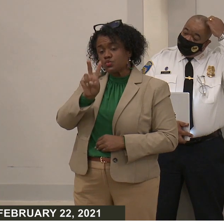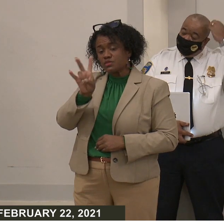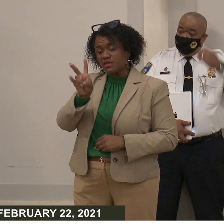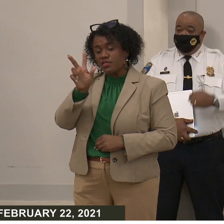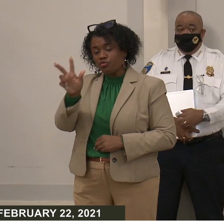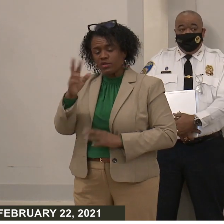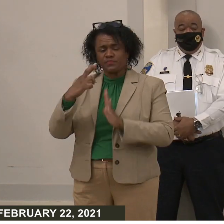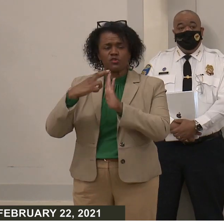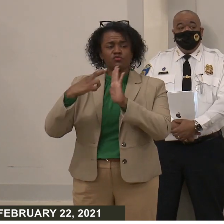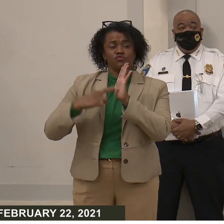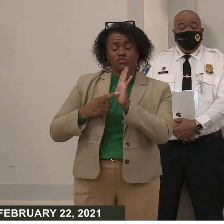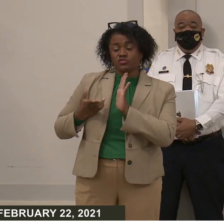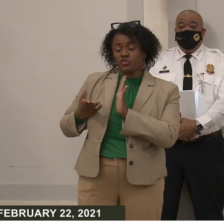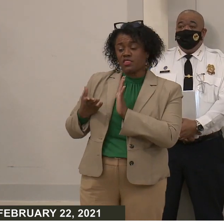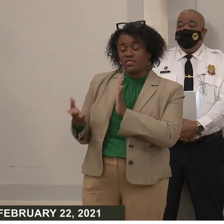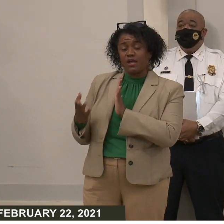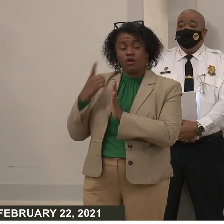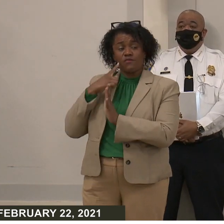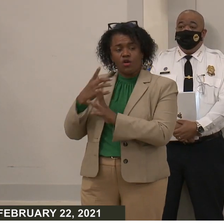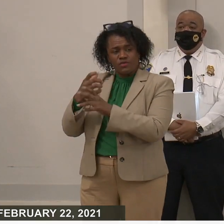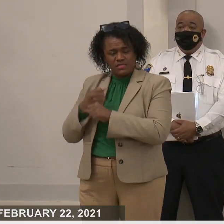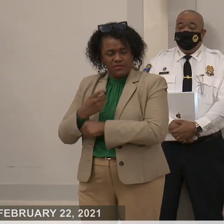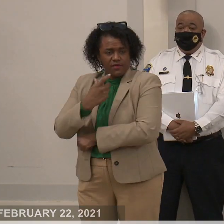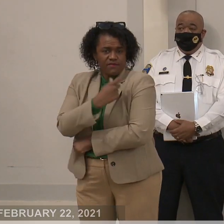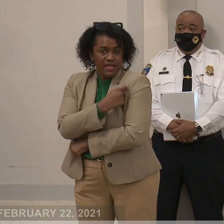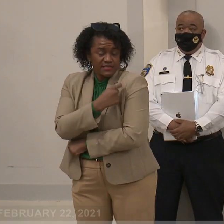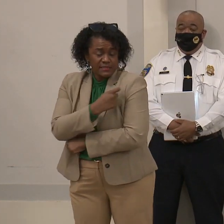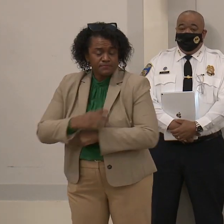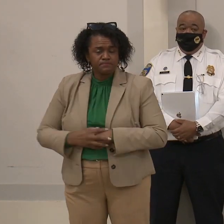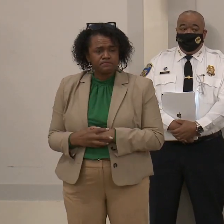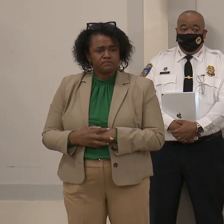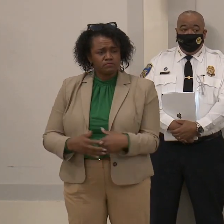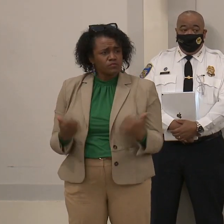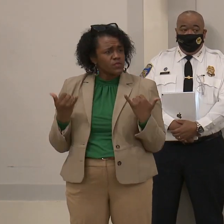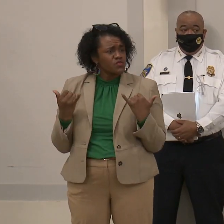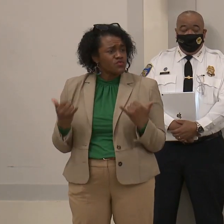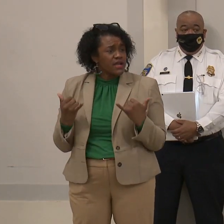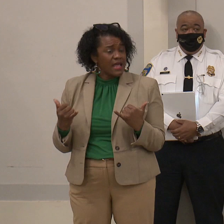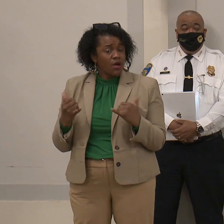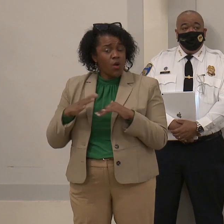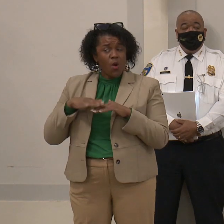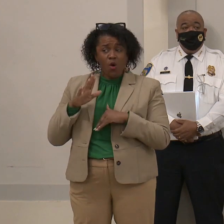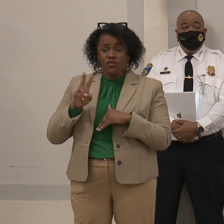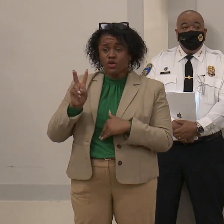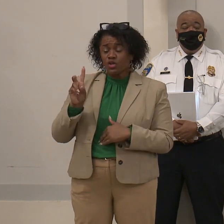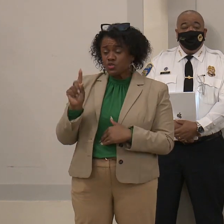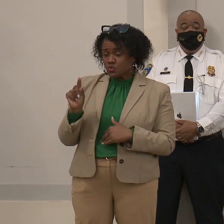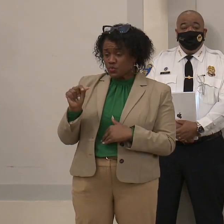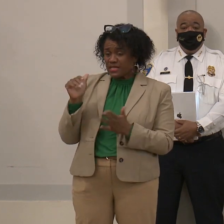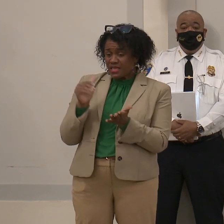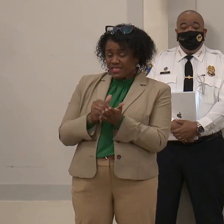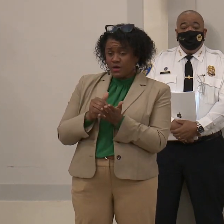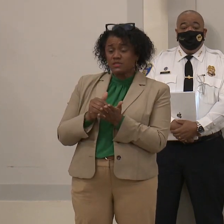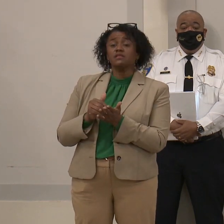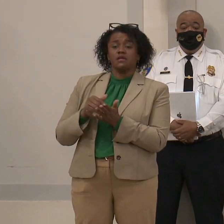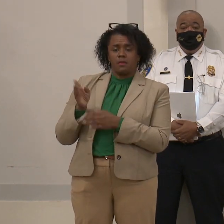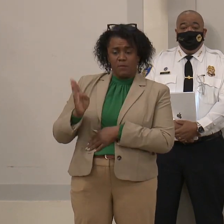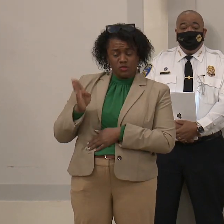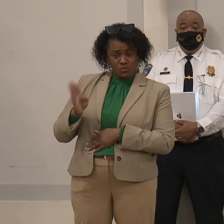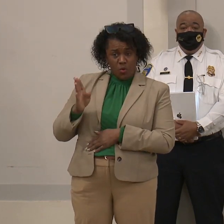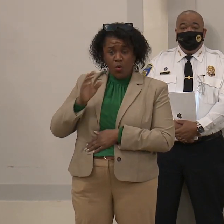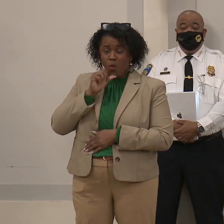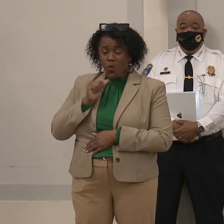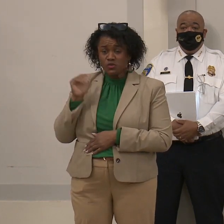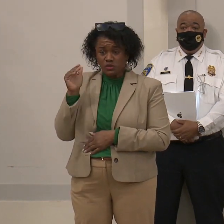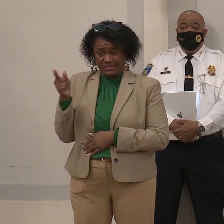410-396-2273 to register their interest in receiving a vaccine. At this time, over 20,000 Baltimore older adults have indicated their